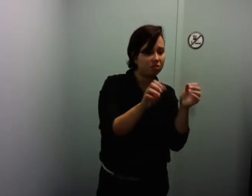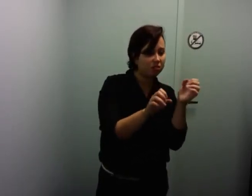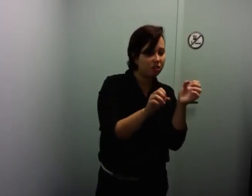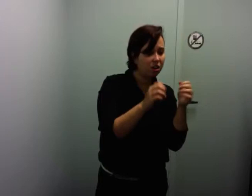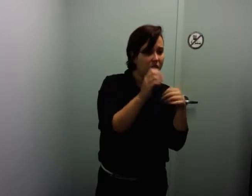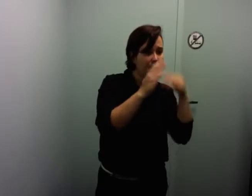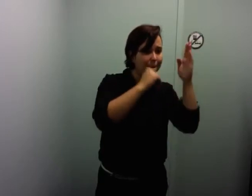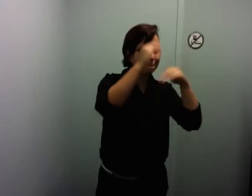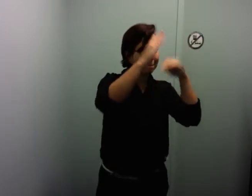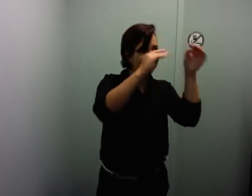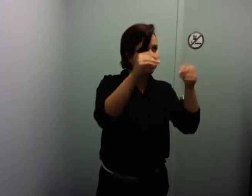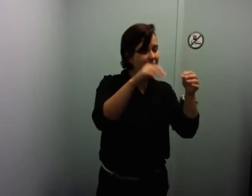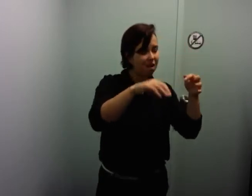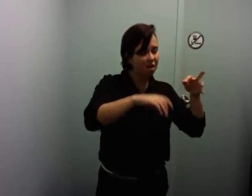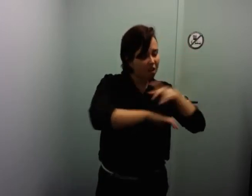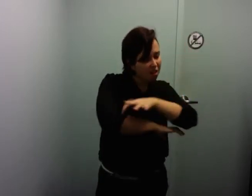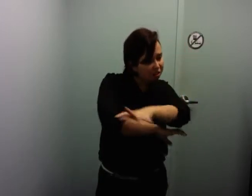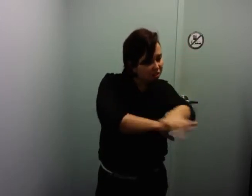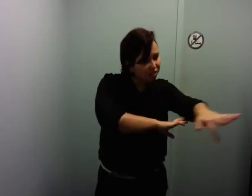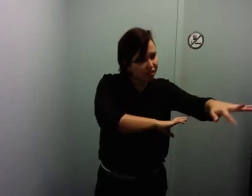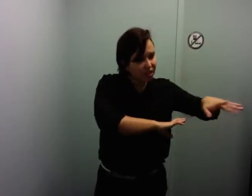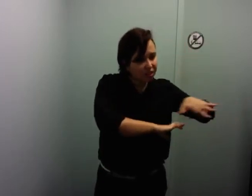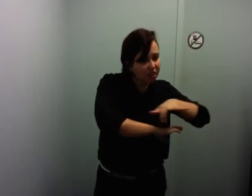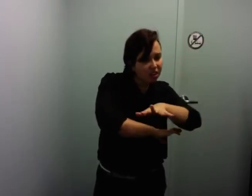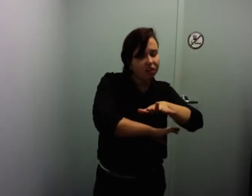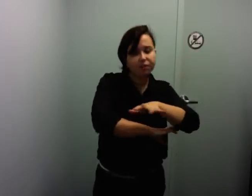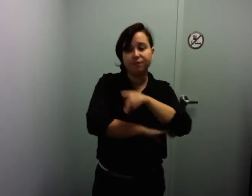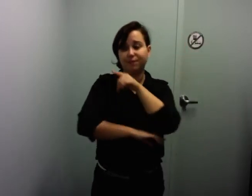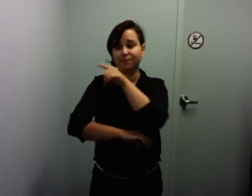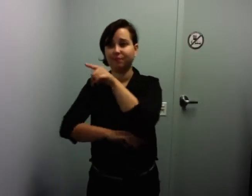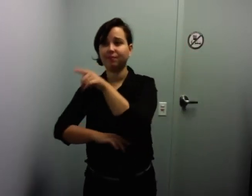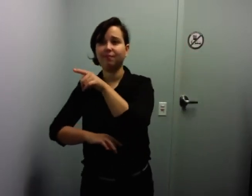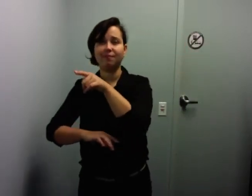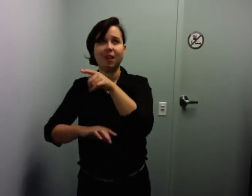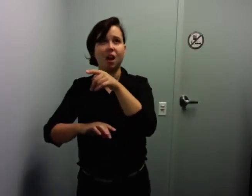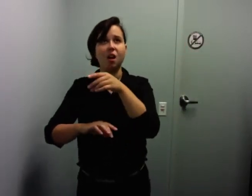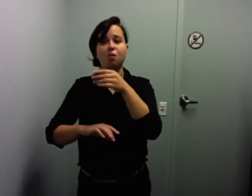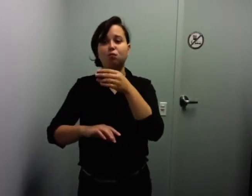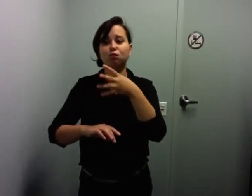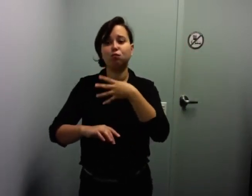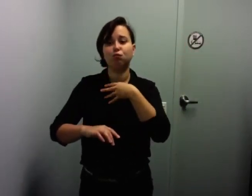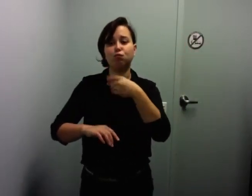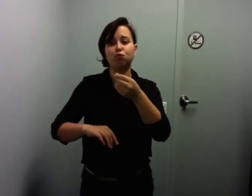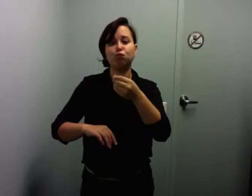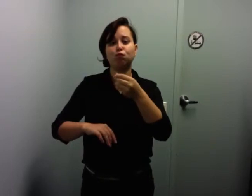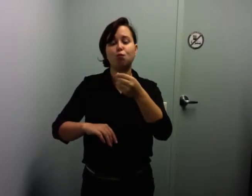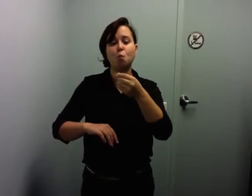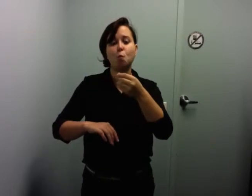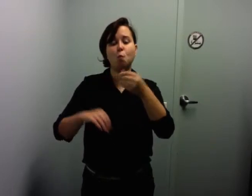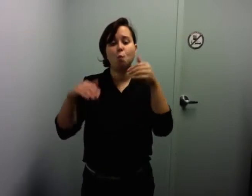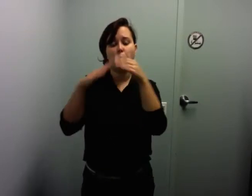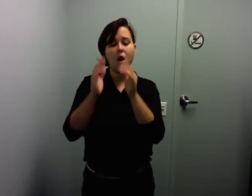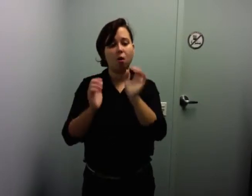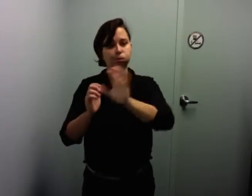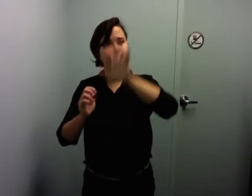House, mud on their boots and all. He thought it was fine. Most of those who'd been involved before